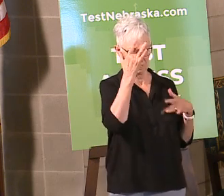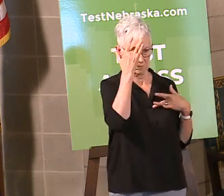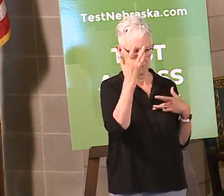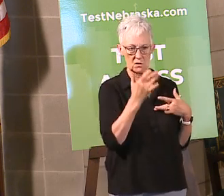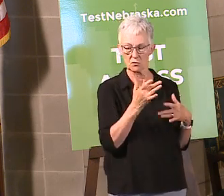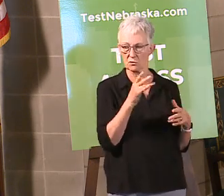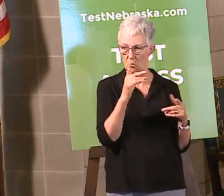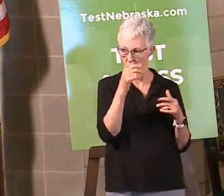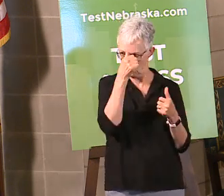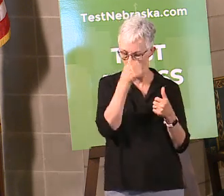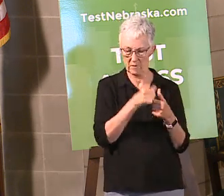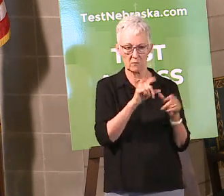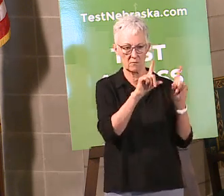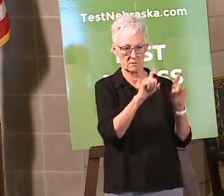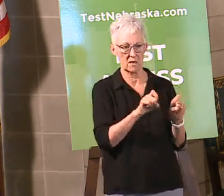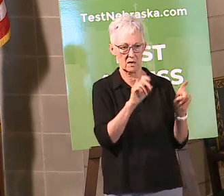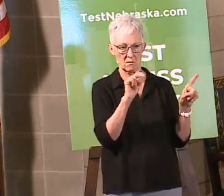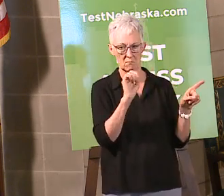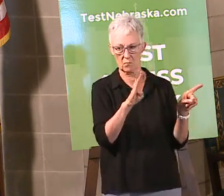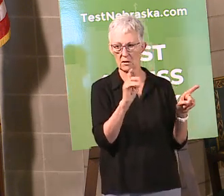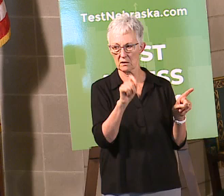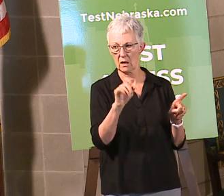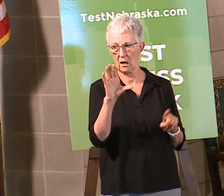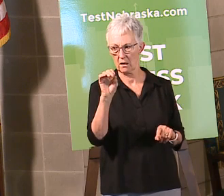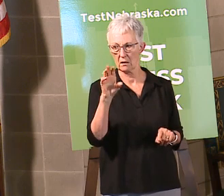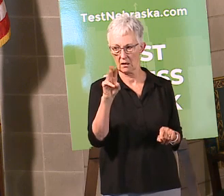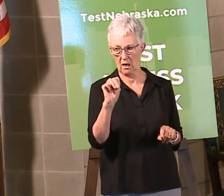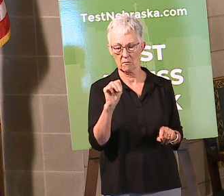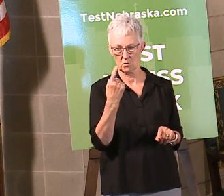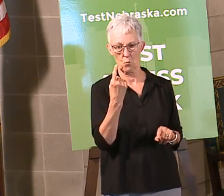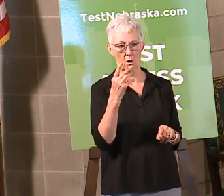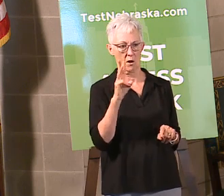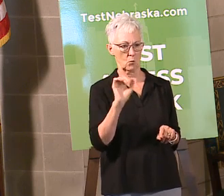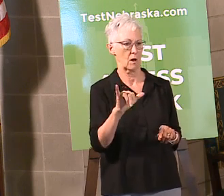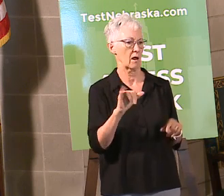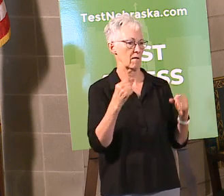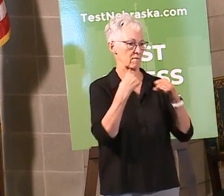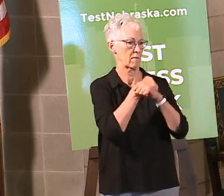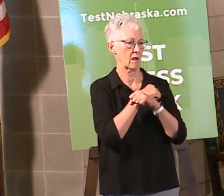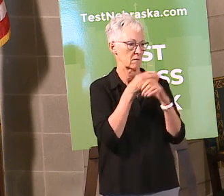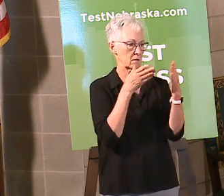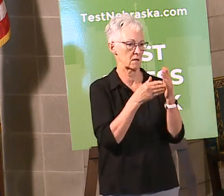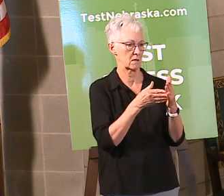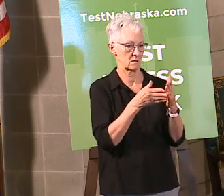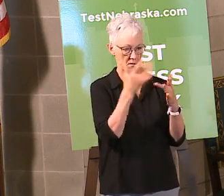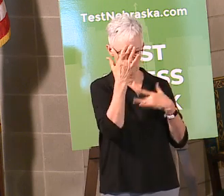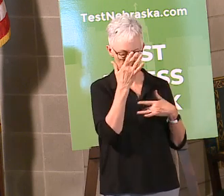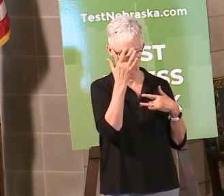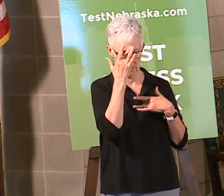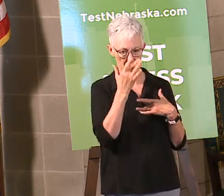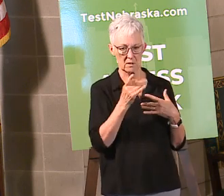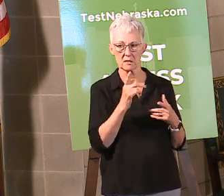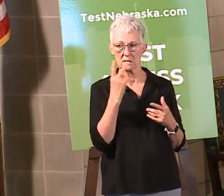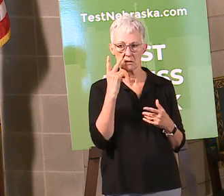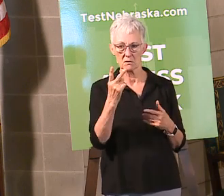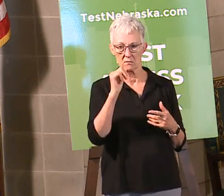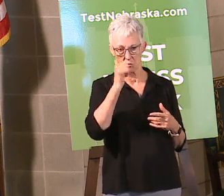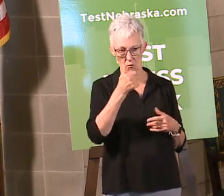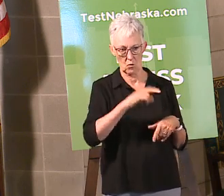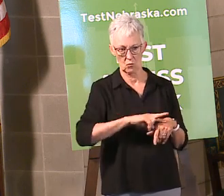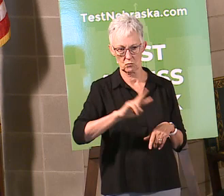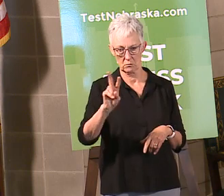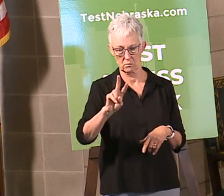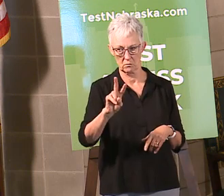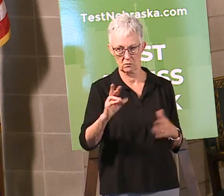fight the spread of coronavirus here in the state. We very much appreciate it. And thank you all so much. We will talk to you again tomorrow, 2 o'clock Central Time, right